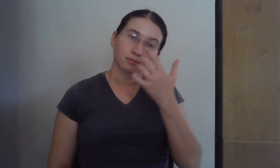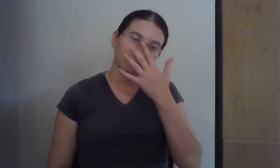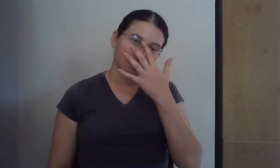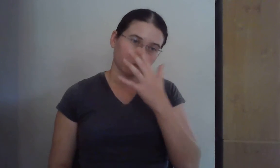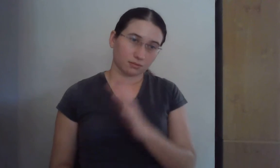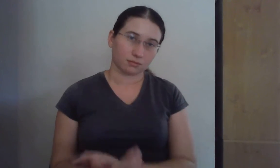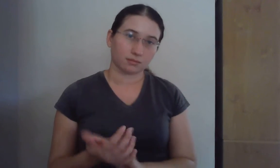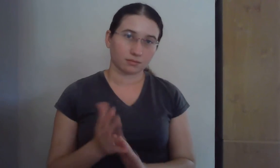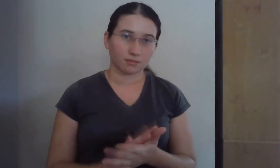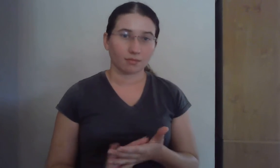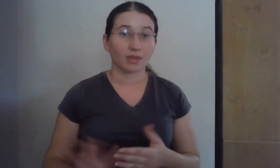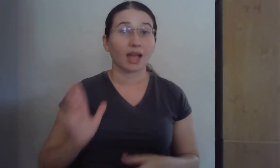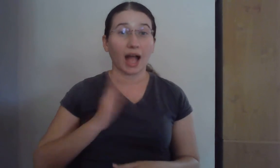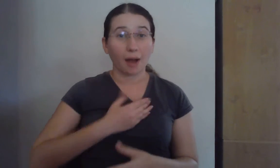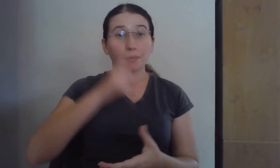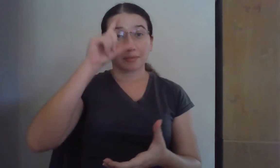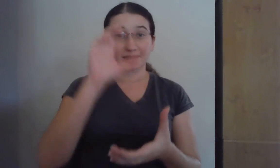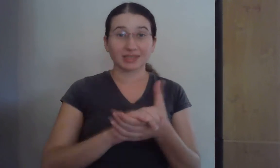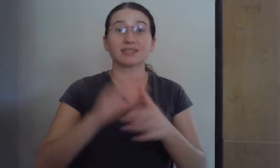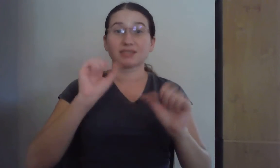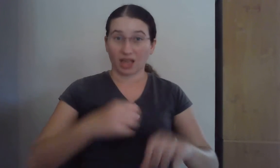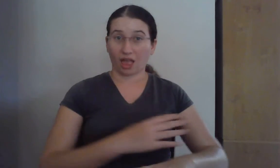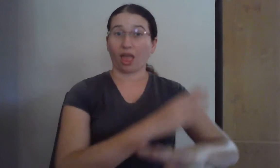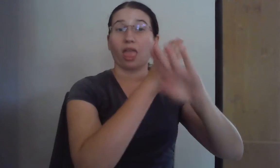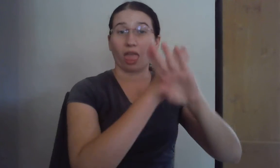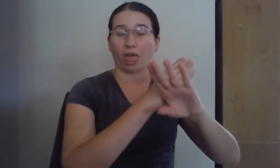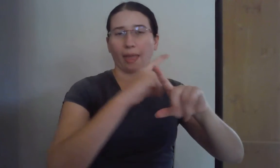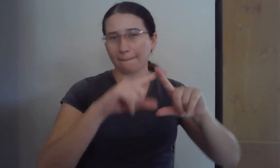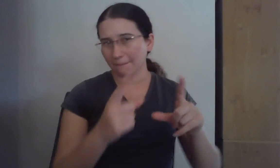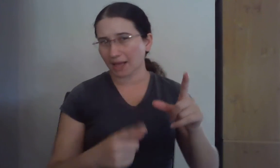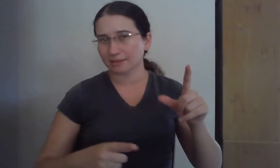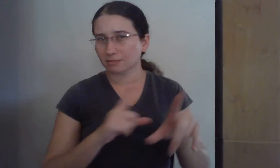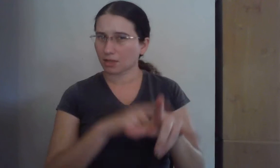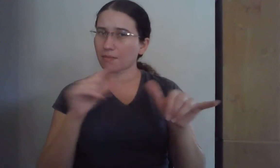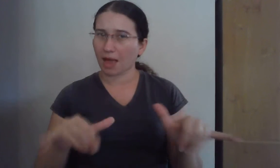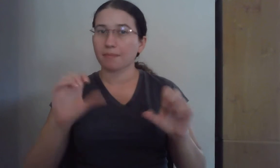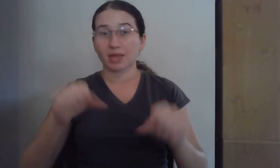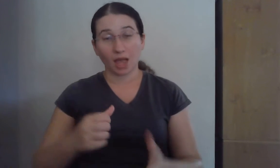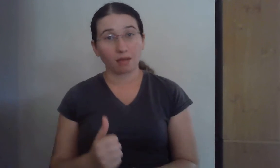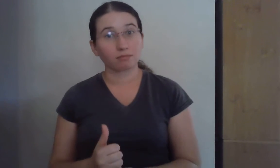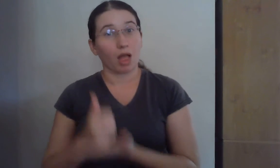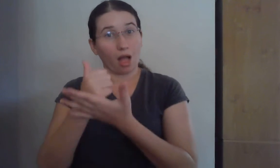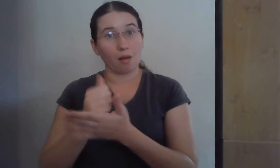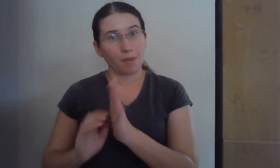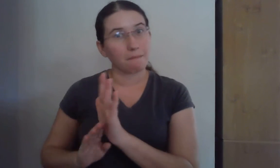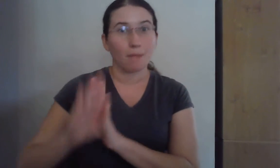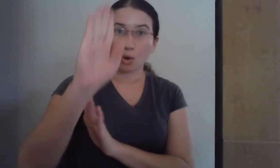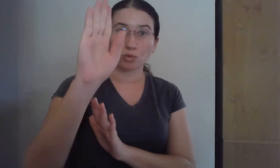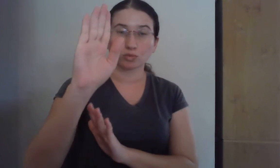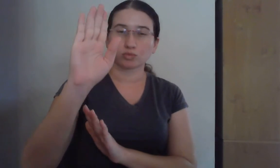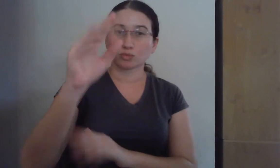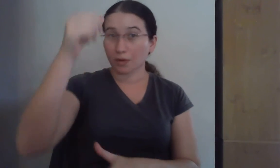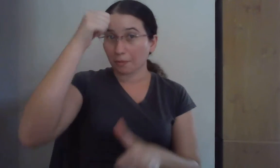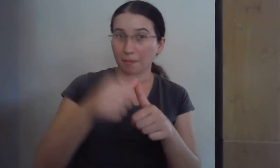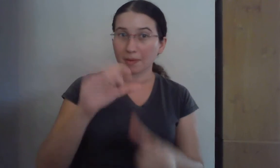Just as our beliefs can hold us back, they can also propel us forward. Let's go back to the SCAR study for a